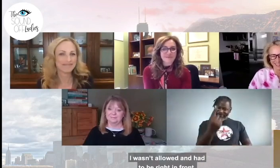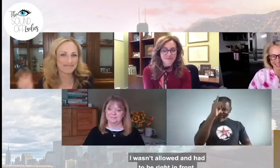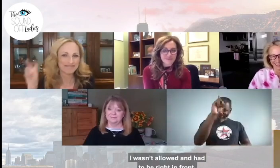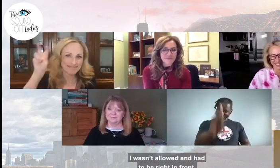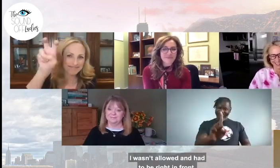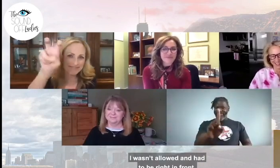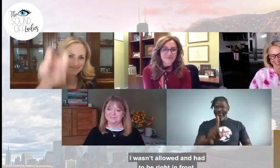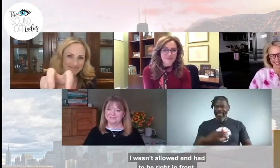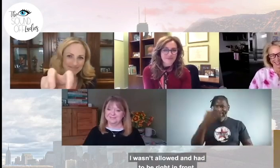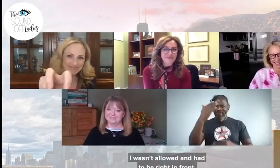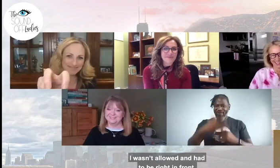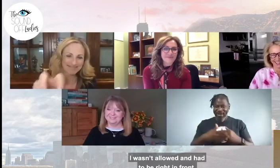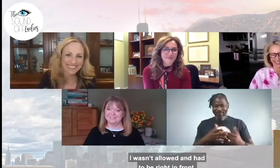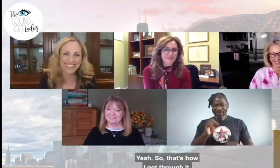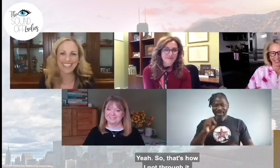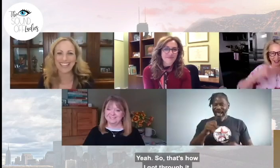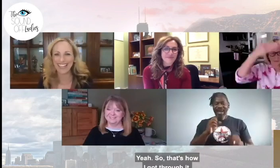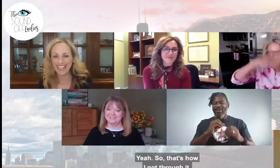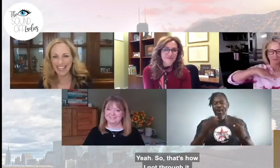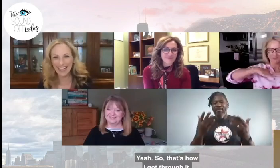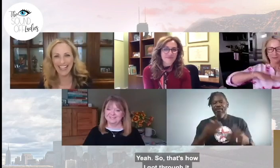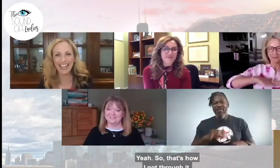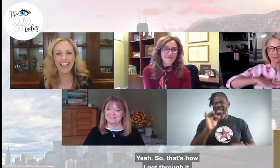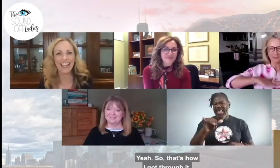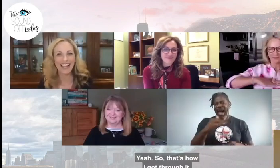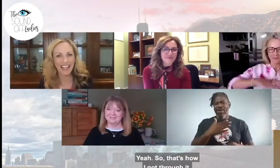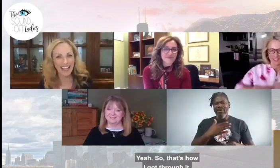I couldn't. I had to be front and center.